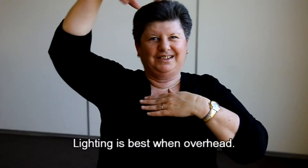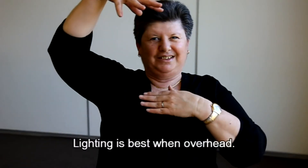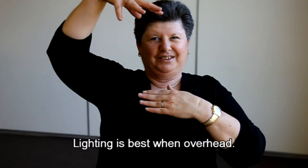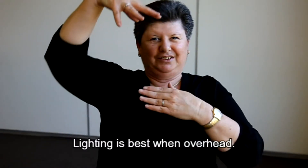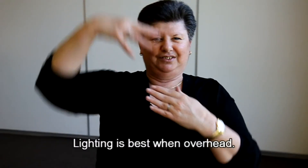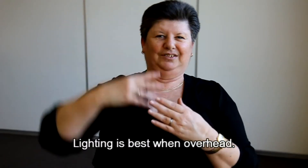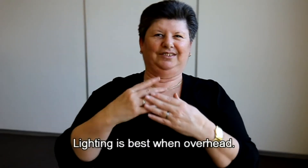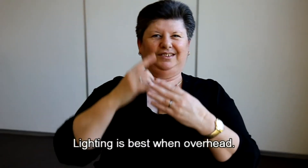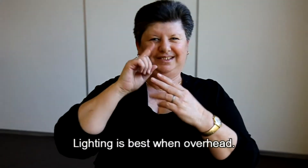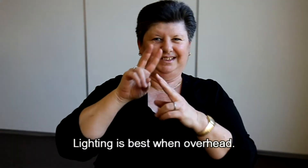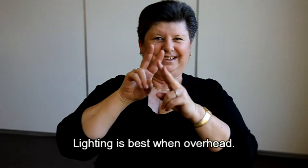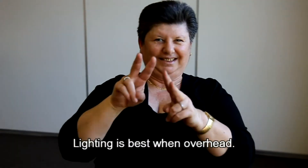Lighting is best when overhead.